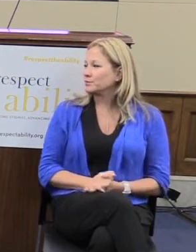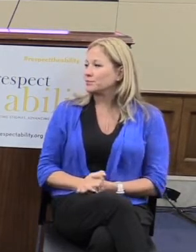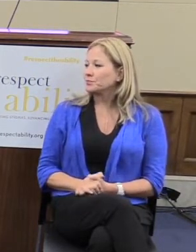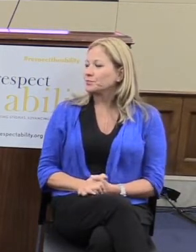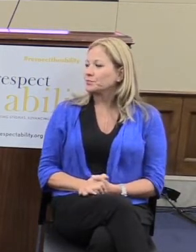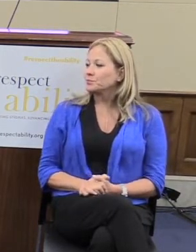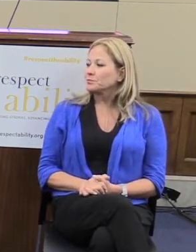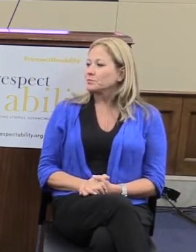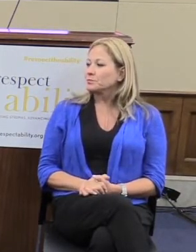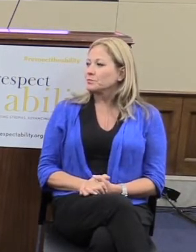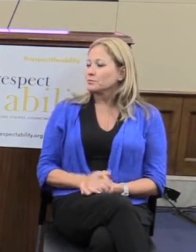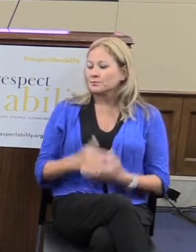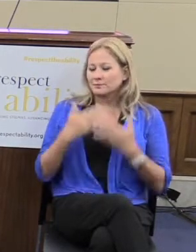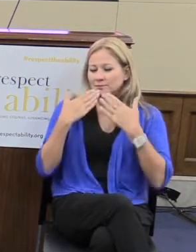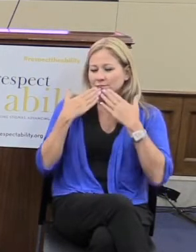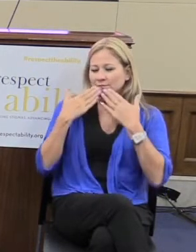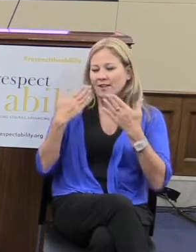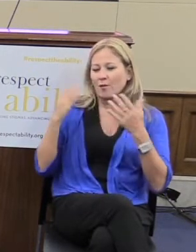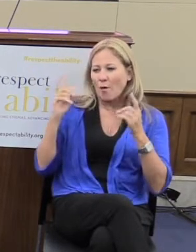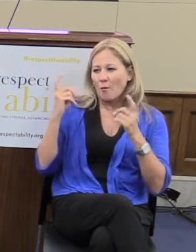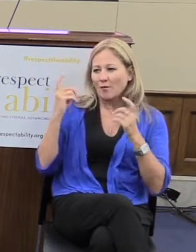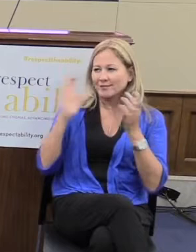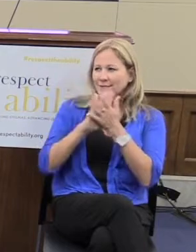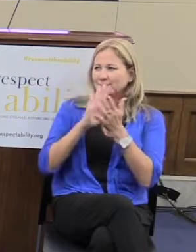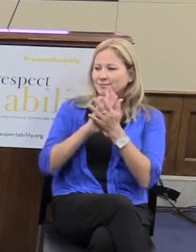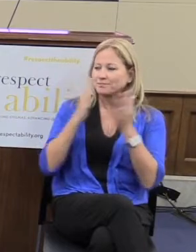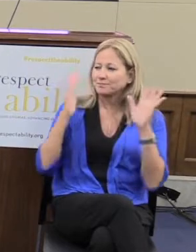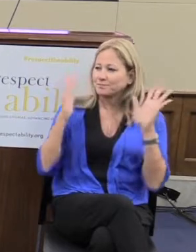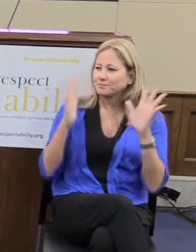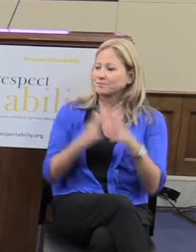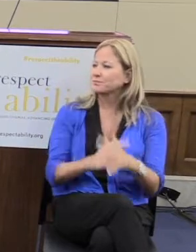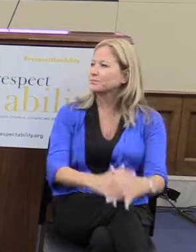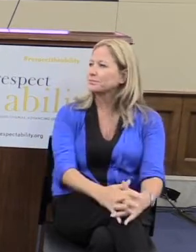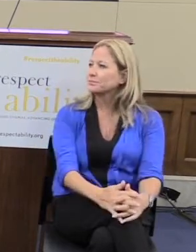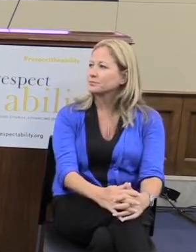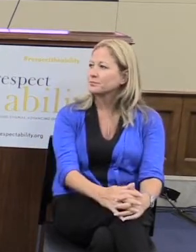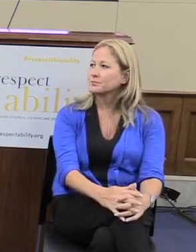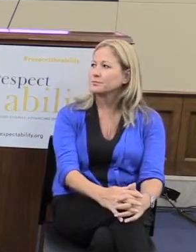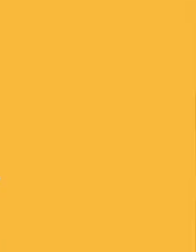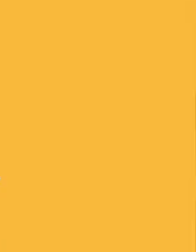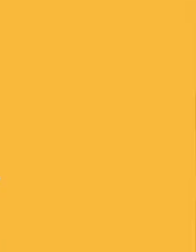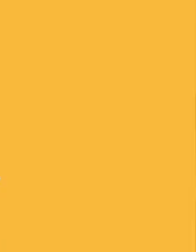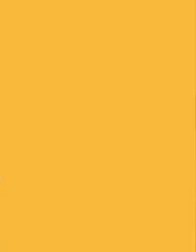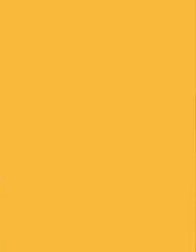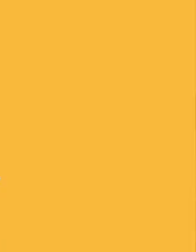presentation. So let's give Vincenzo one more round of applause. Thank you.